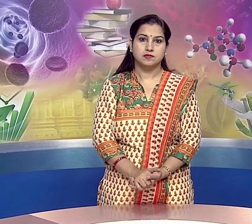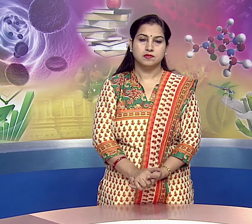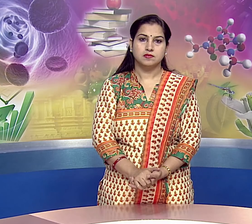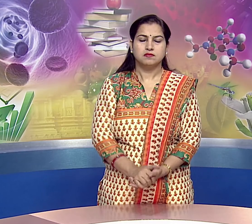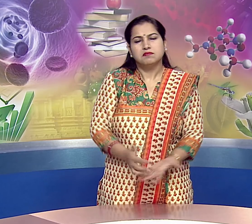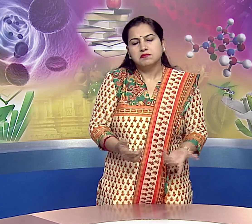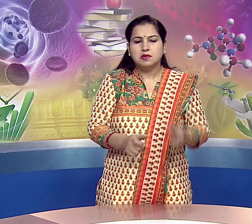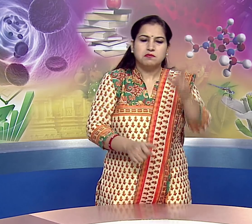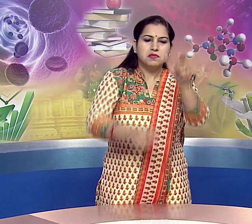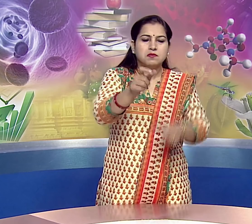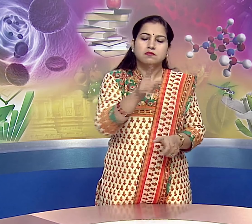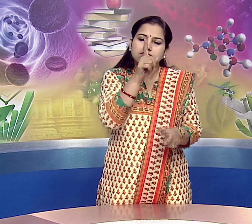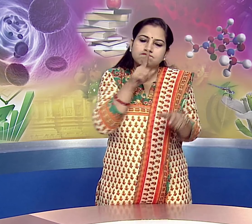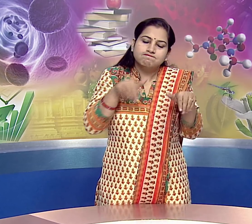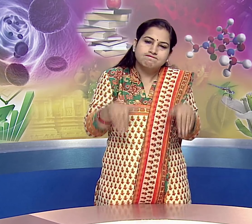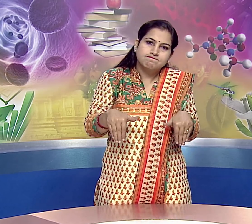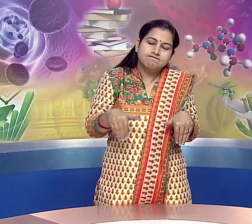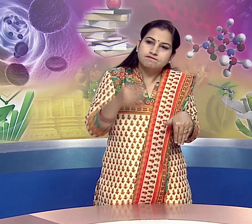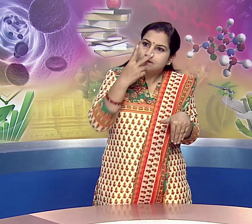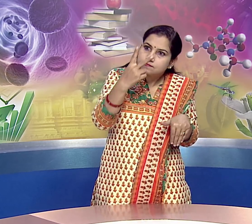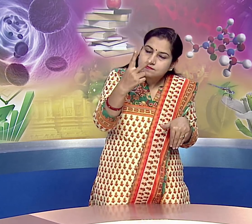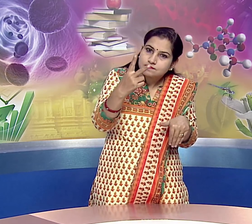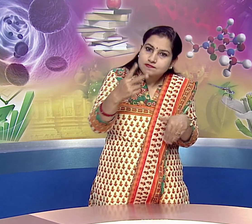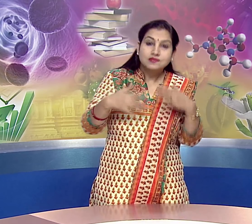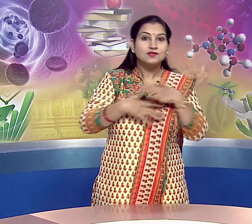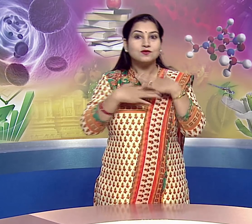Whilst the people sat peacefully,